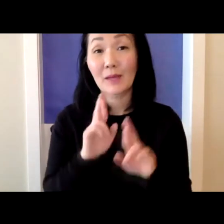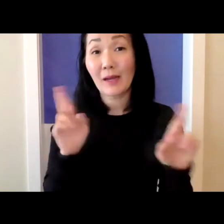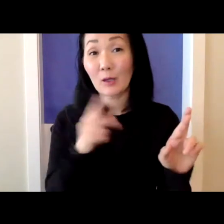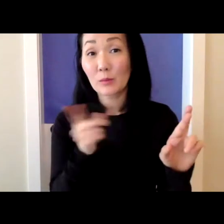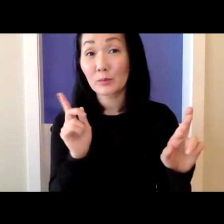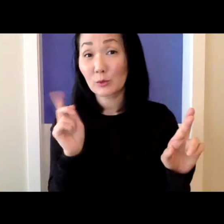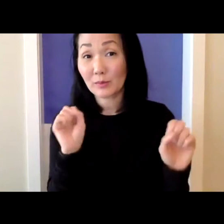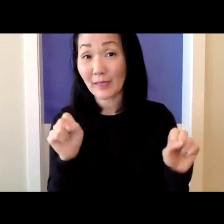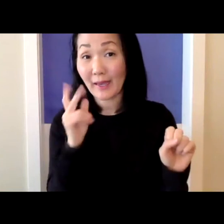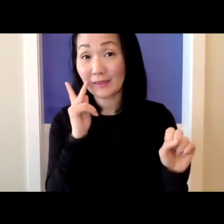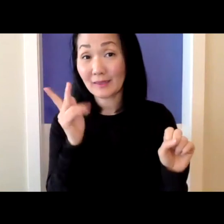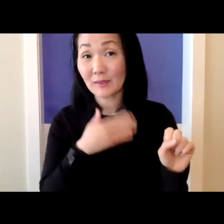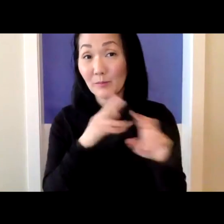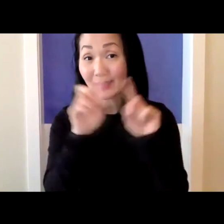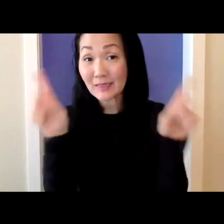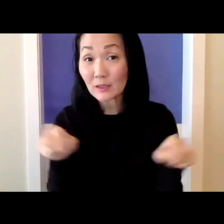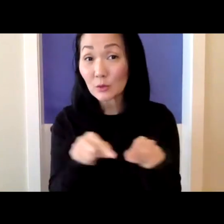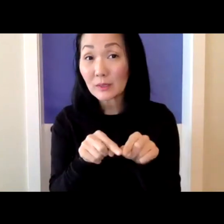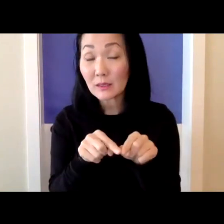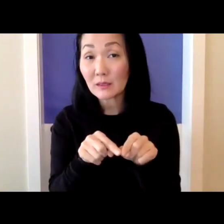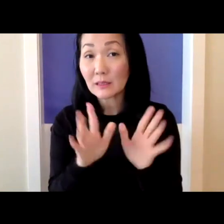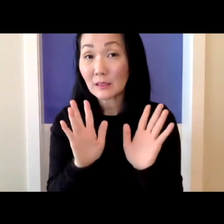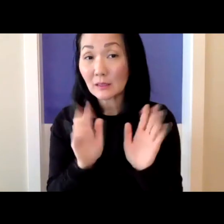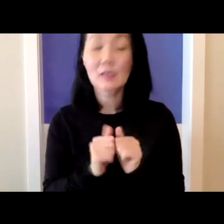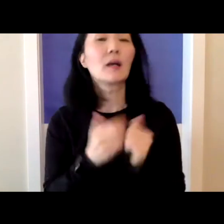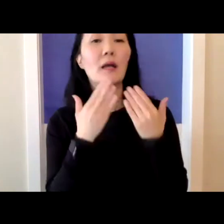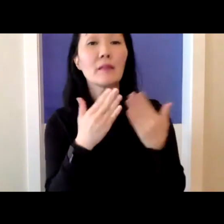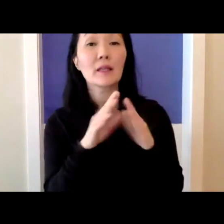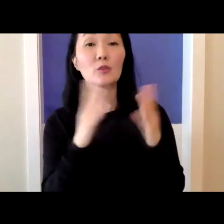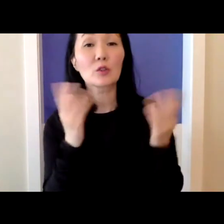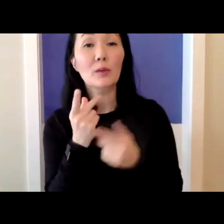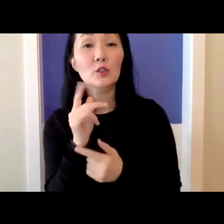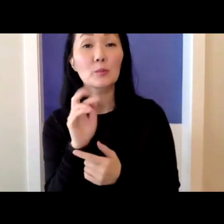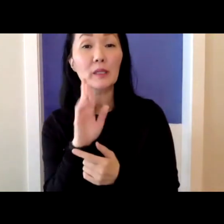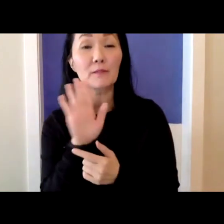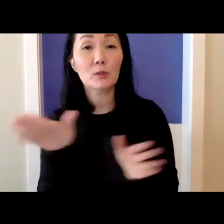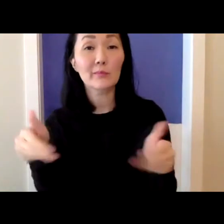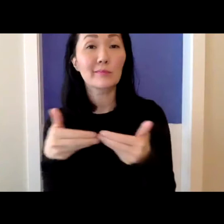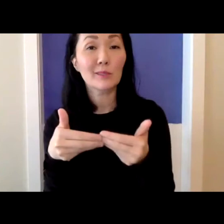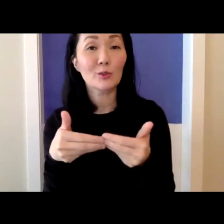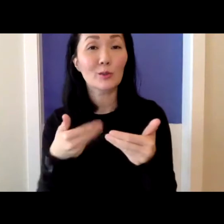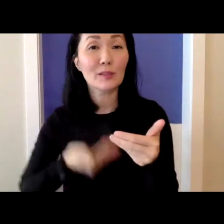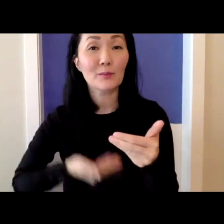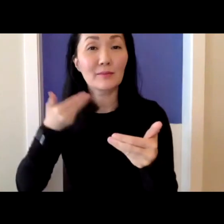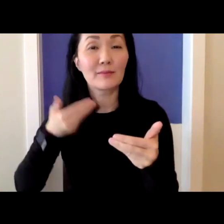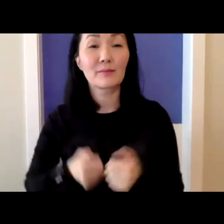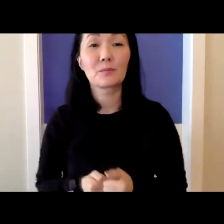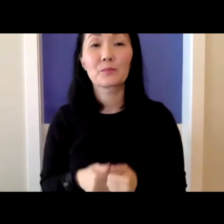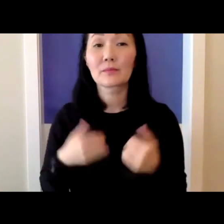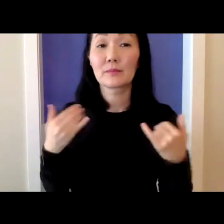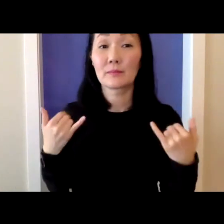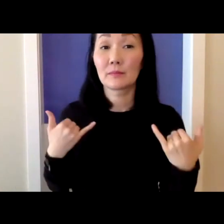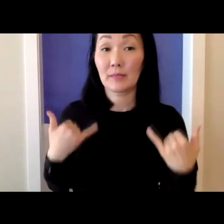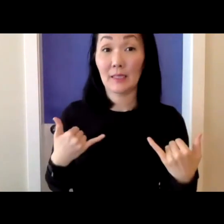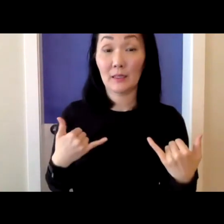here. And thank you so much, Peter, for that introduction. I think today I'm here to really give you a couple